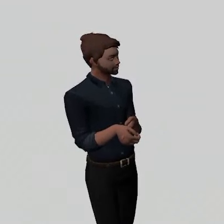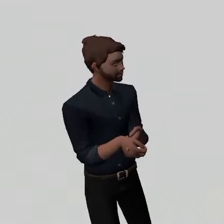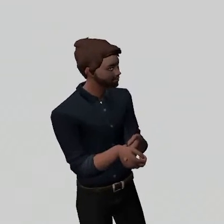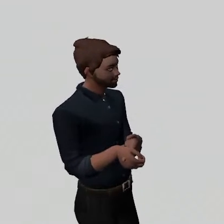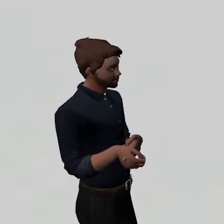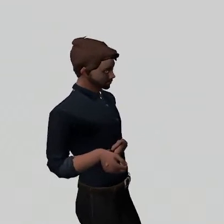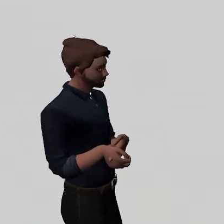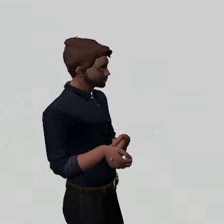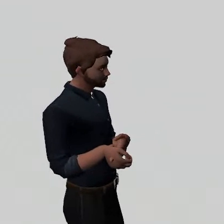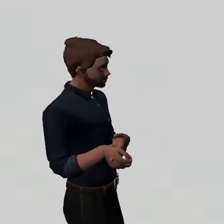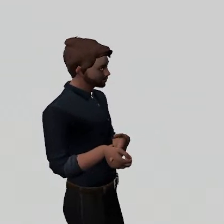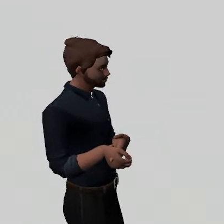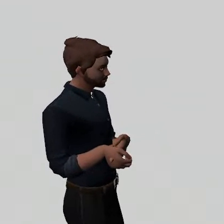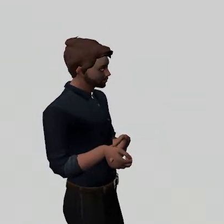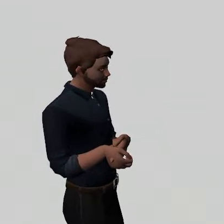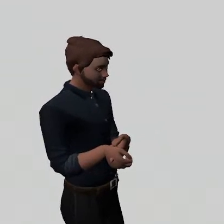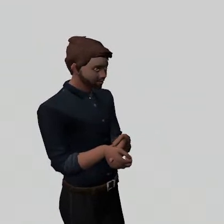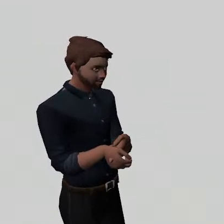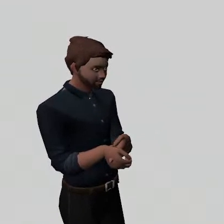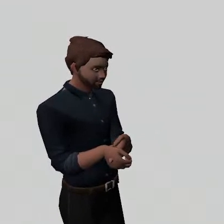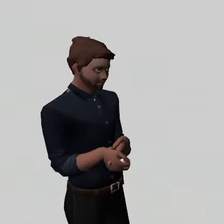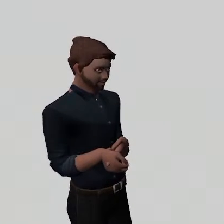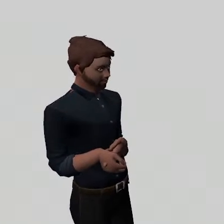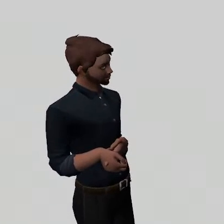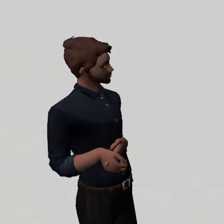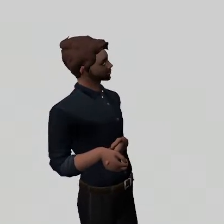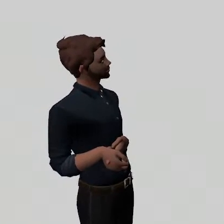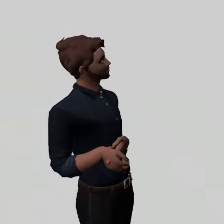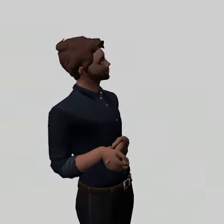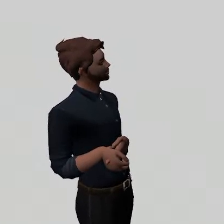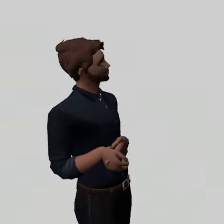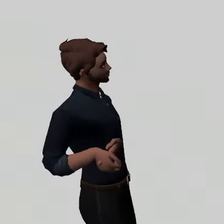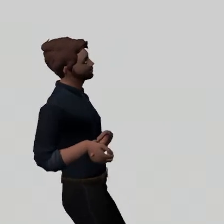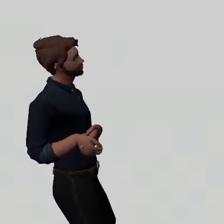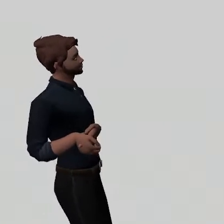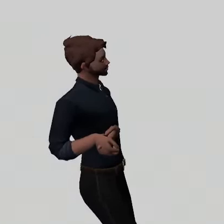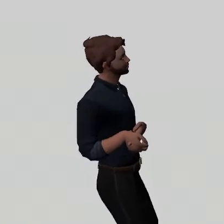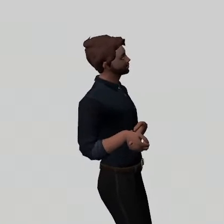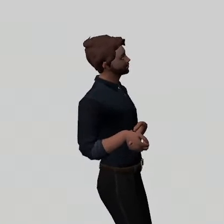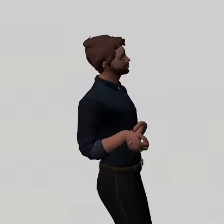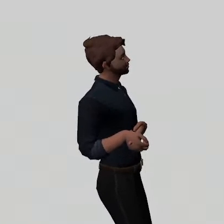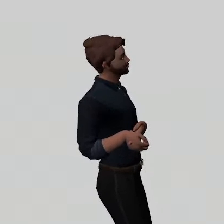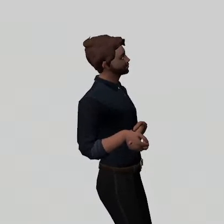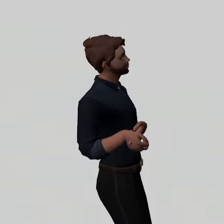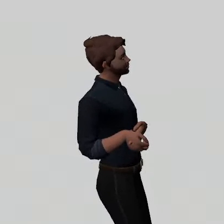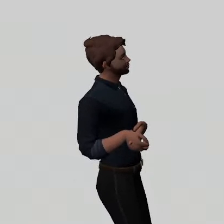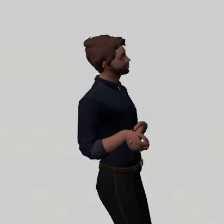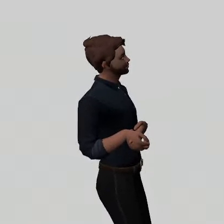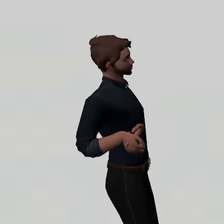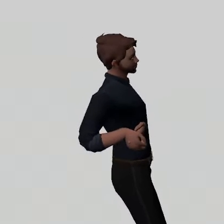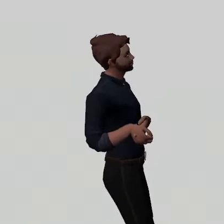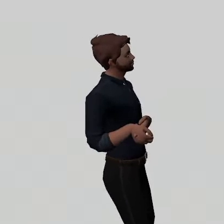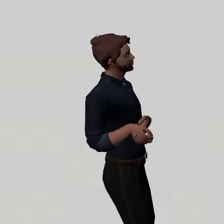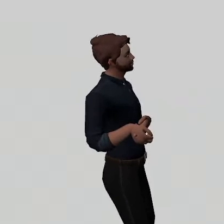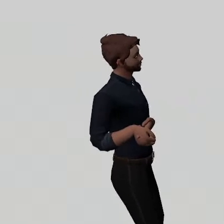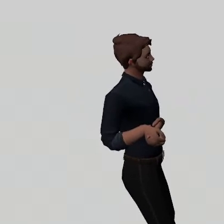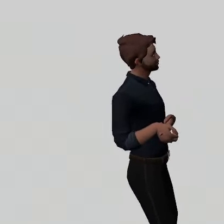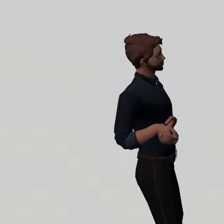Well, that reminded me of Skyrim, how you're just walking along and some random guy's just he just attacks you out of nowhere and you just punch him in the face one time and